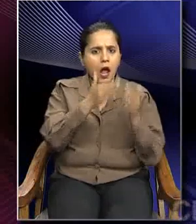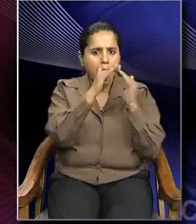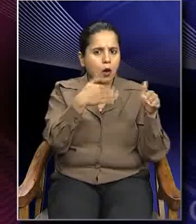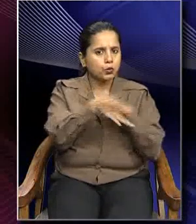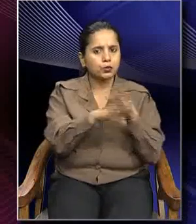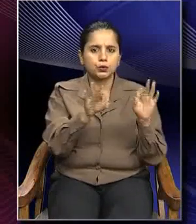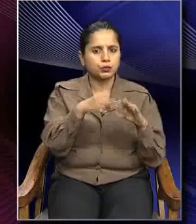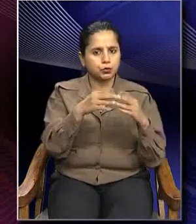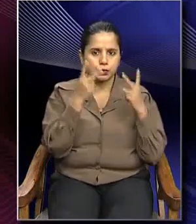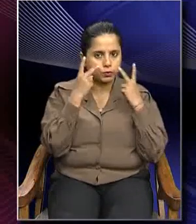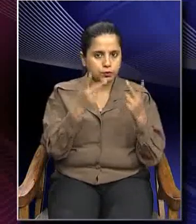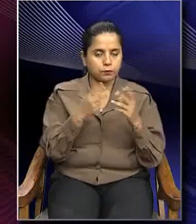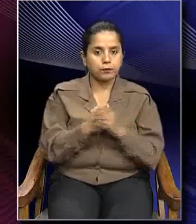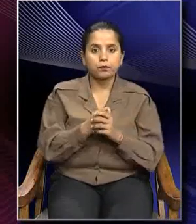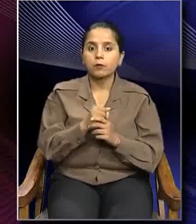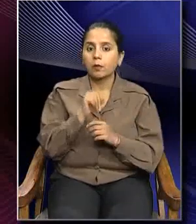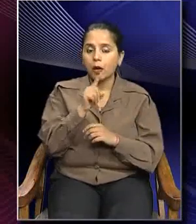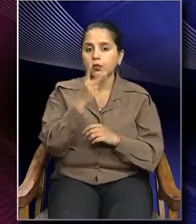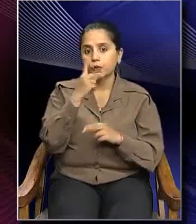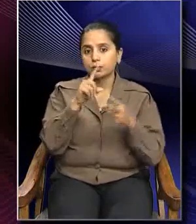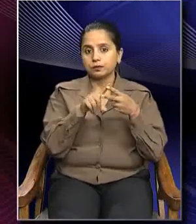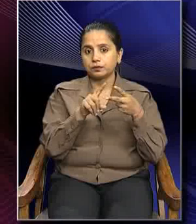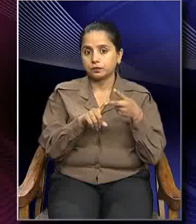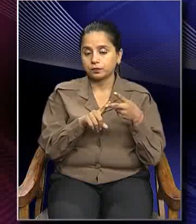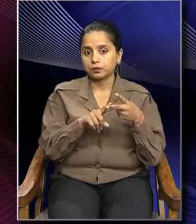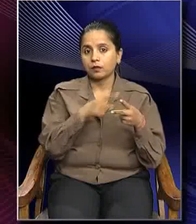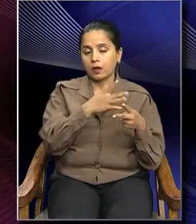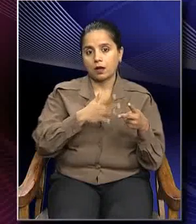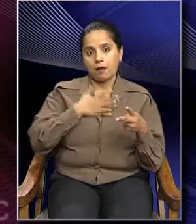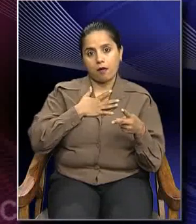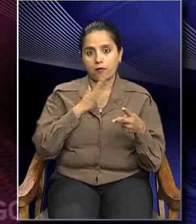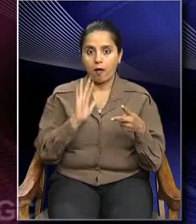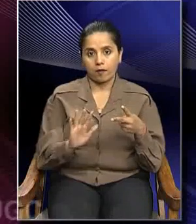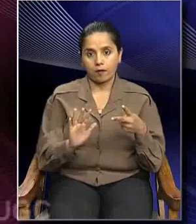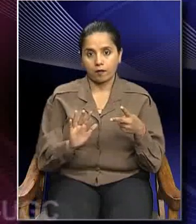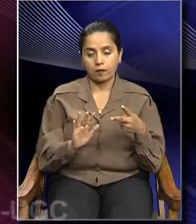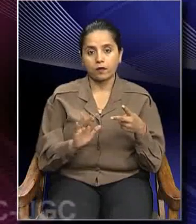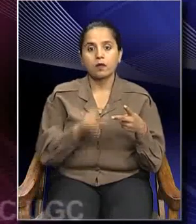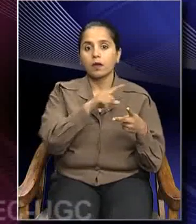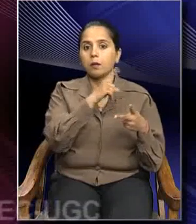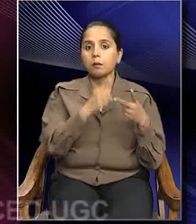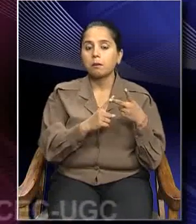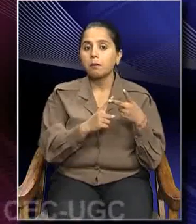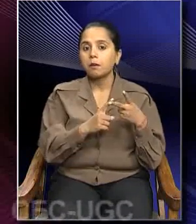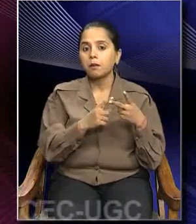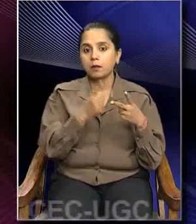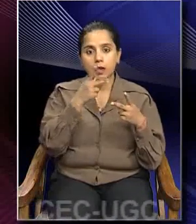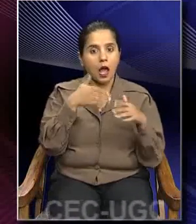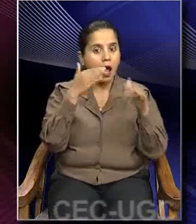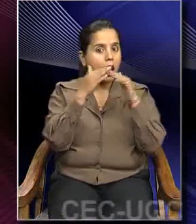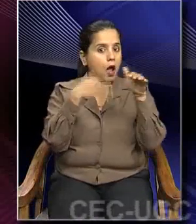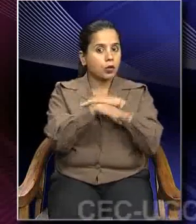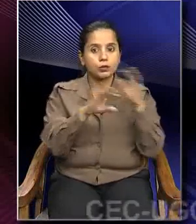house. But these two things, that he being alive and not being in the